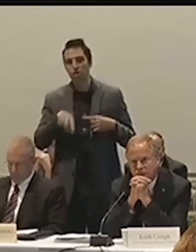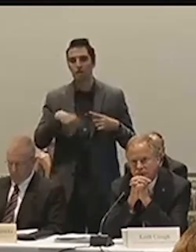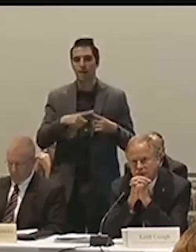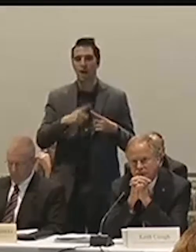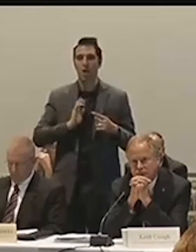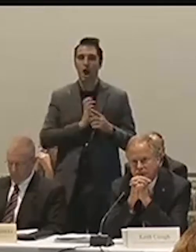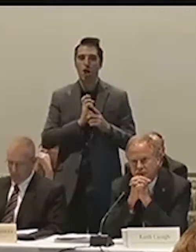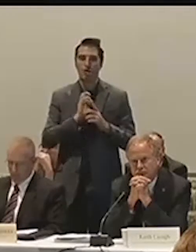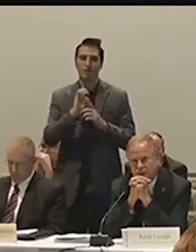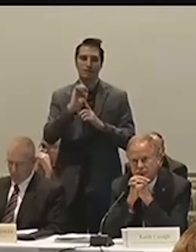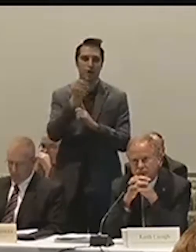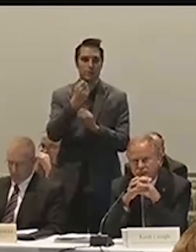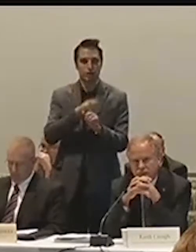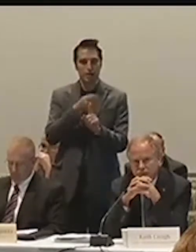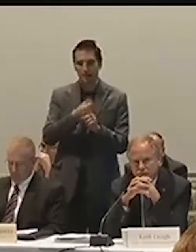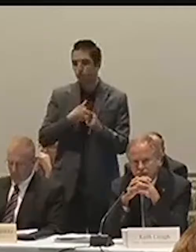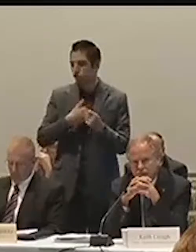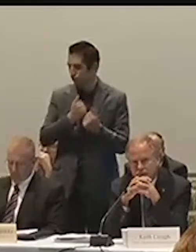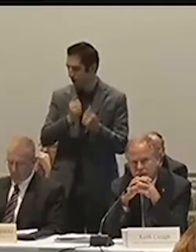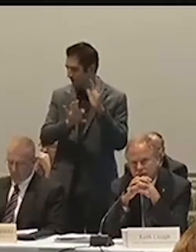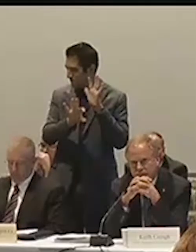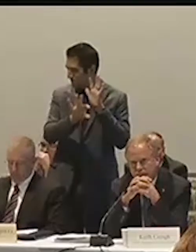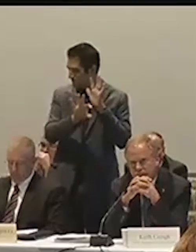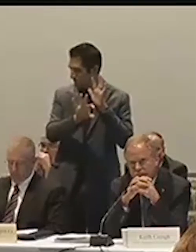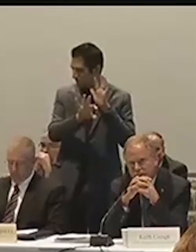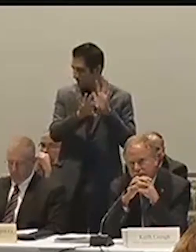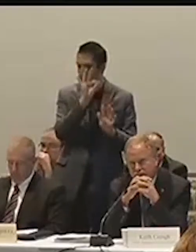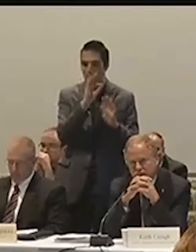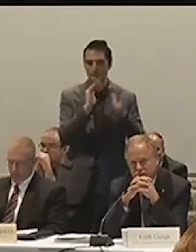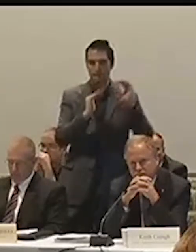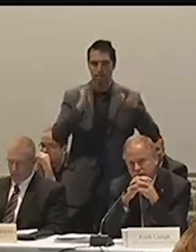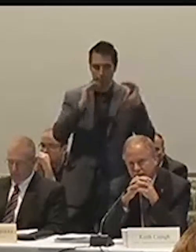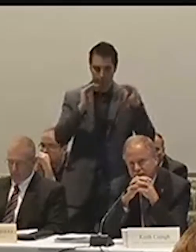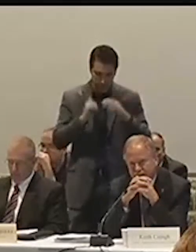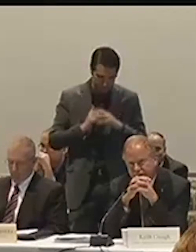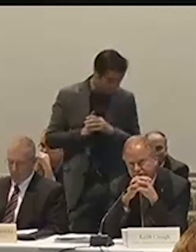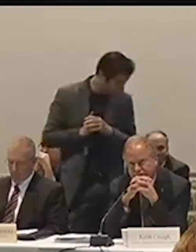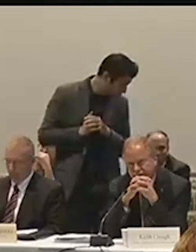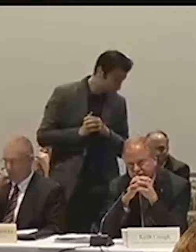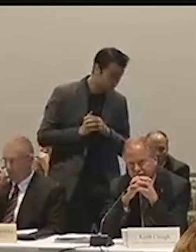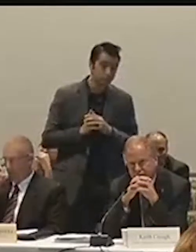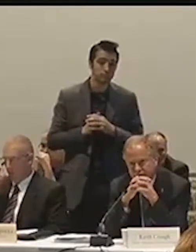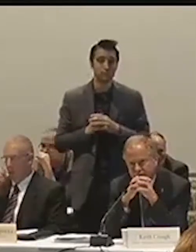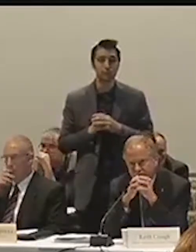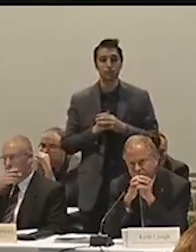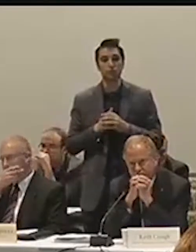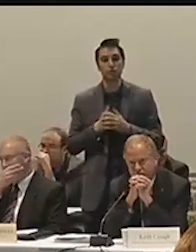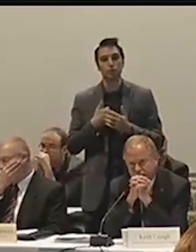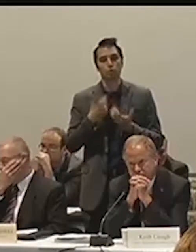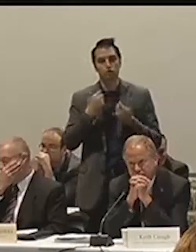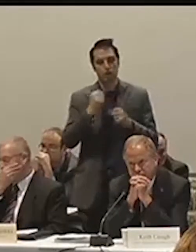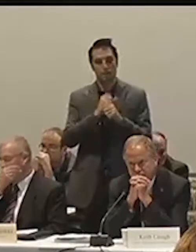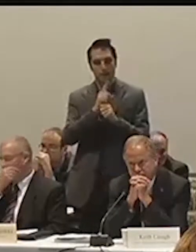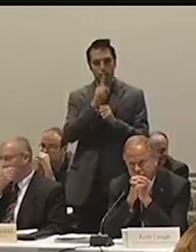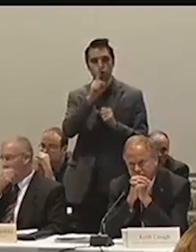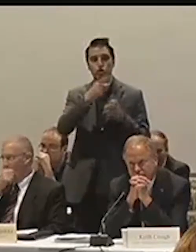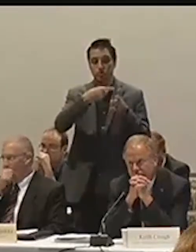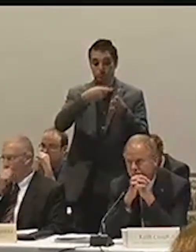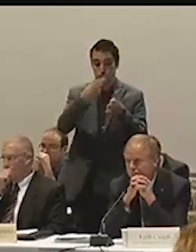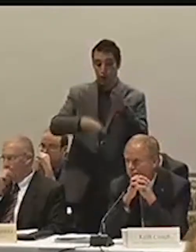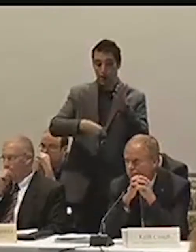why, you know, it's trying to get this right balance, right? Because when we price things partly to, you know, make for